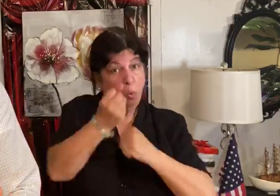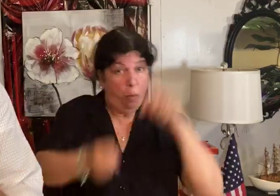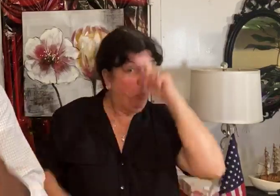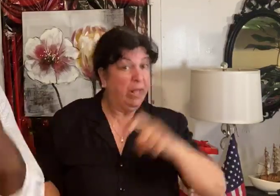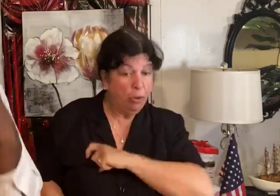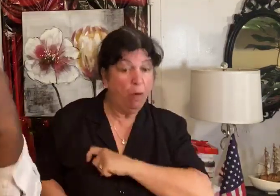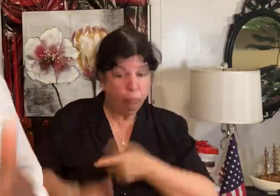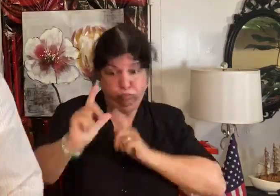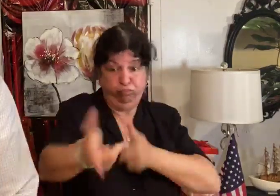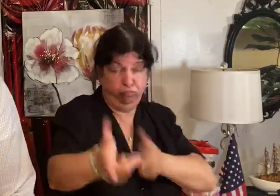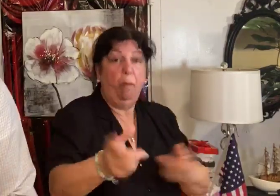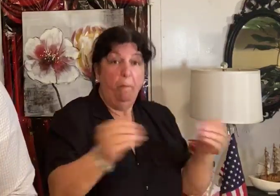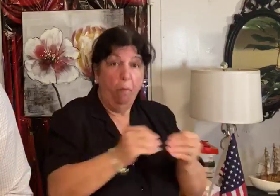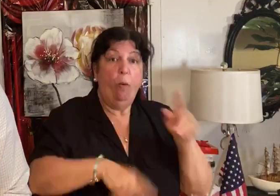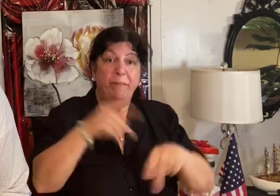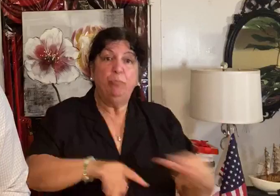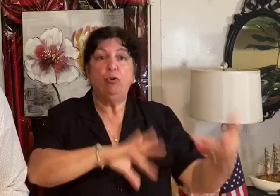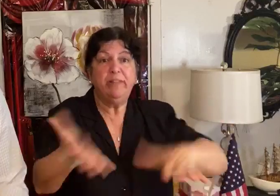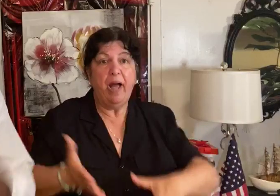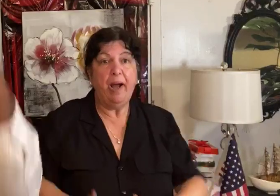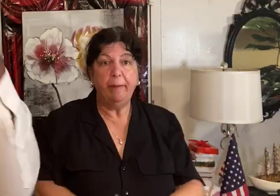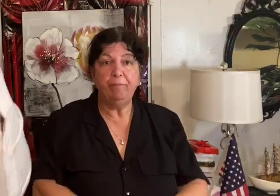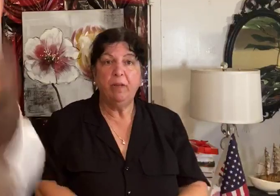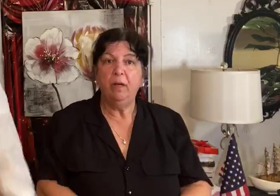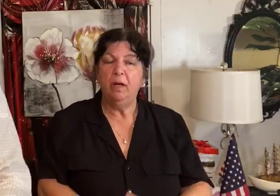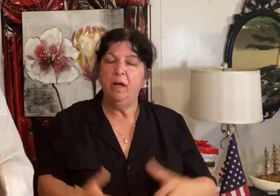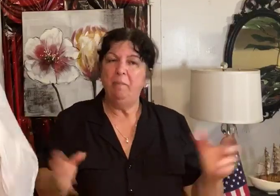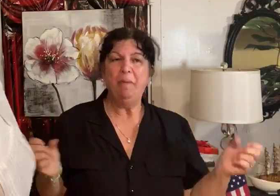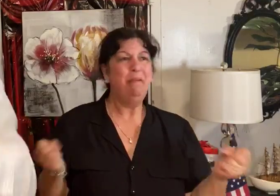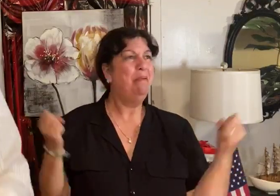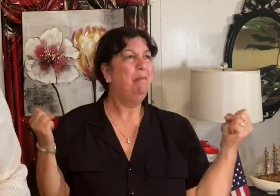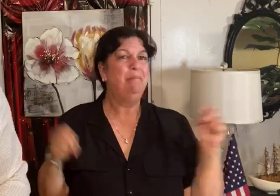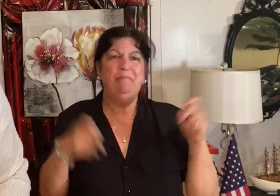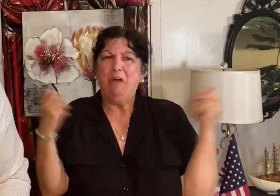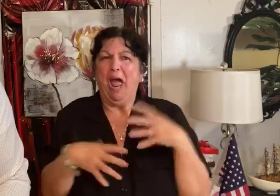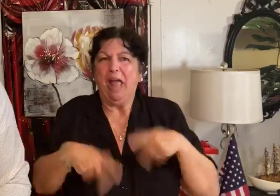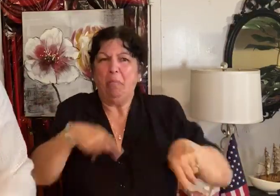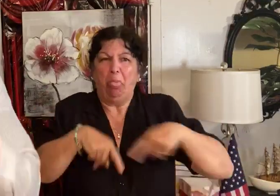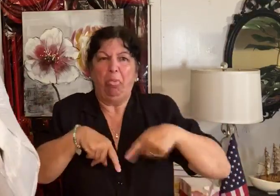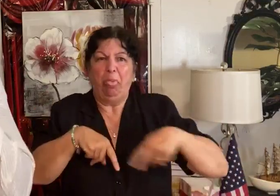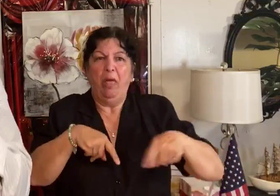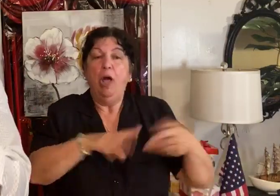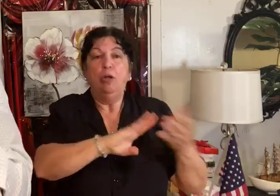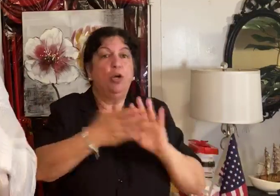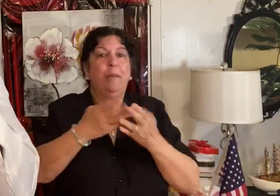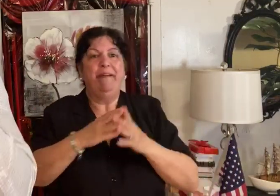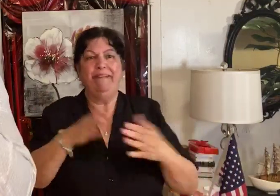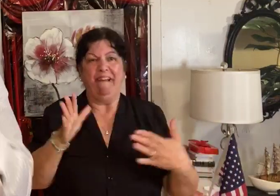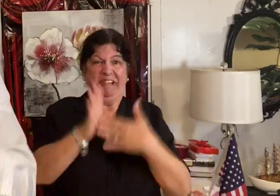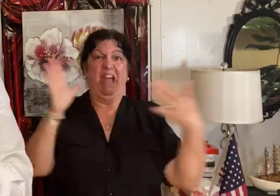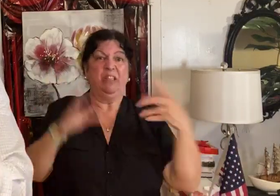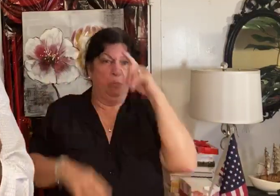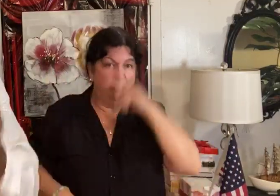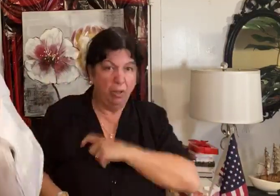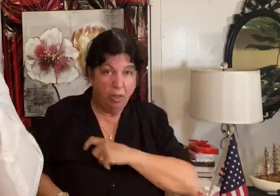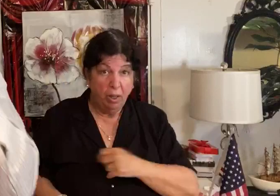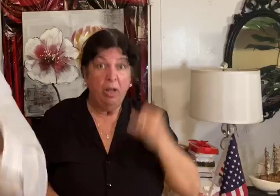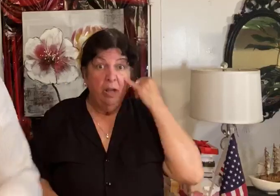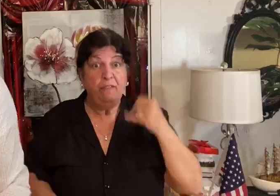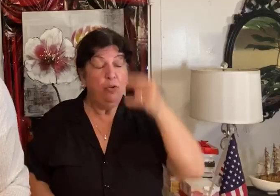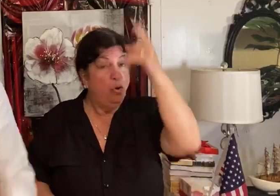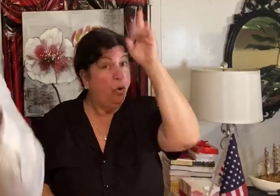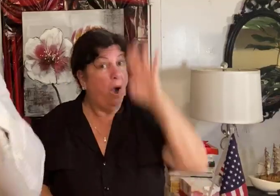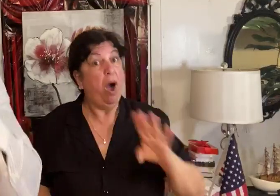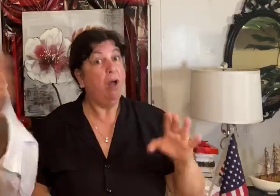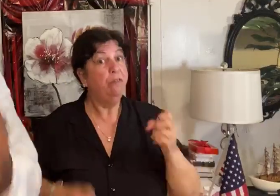police officers who are afraid to enforce the law because the community turned against them. Listen to me. If you're God-fearing, you believe